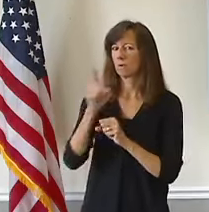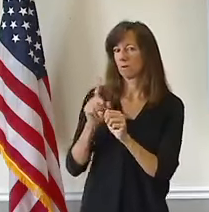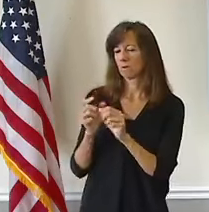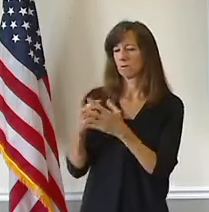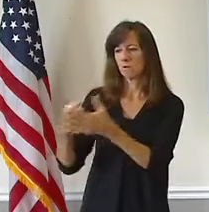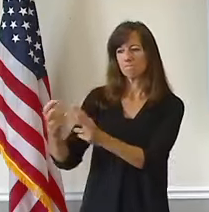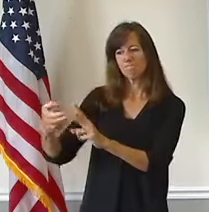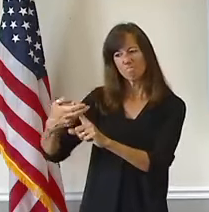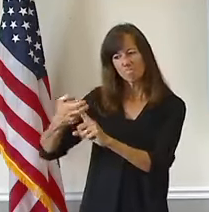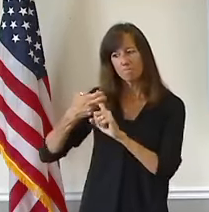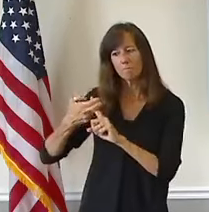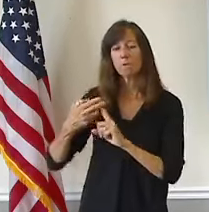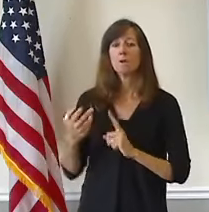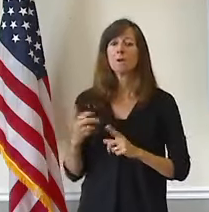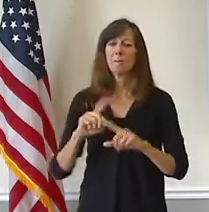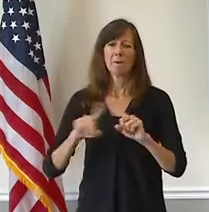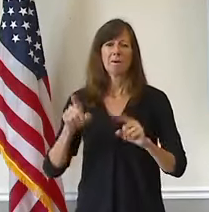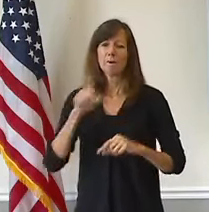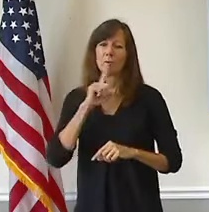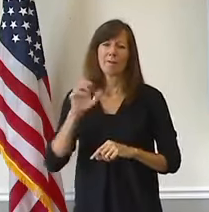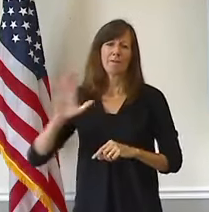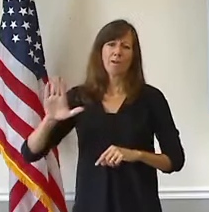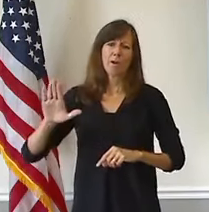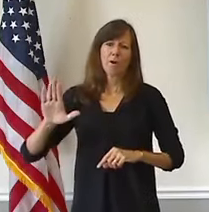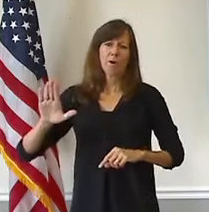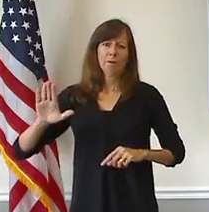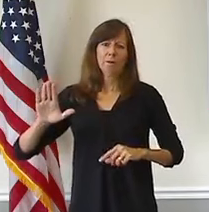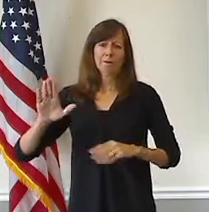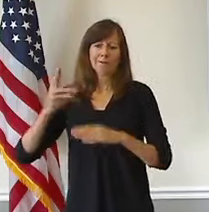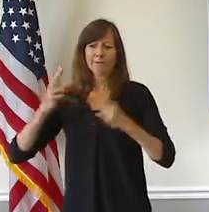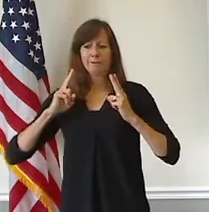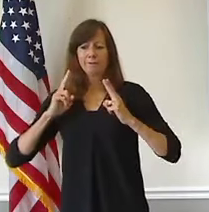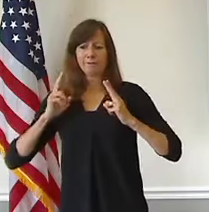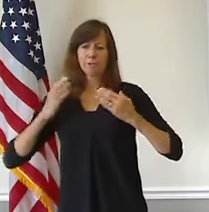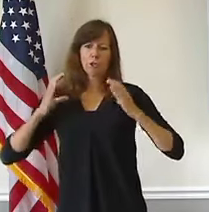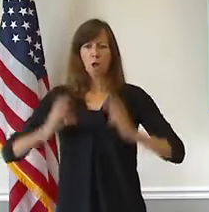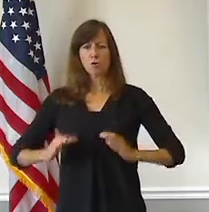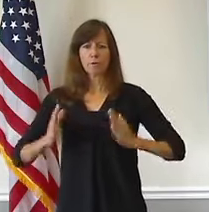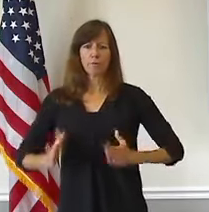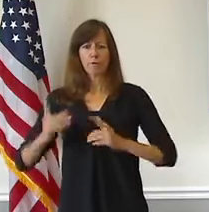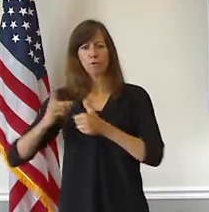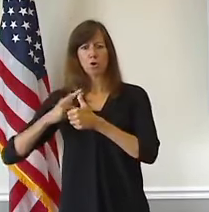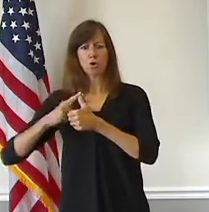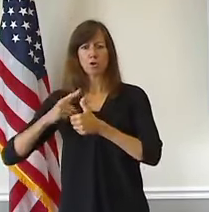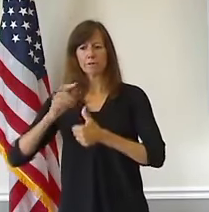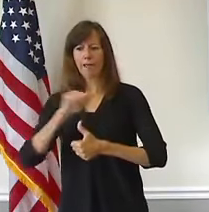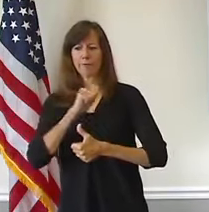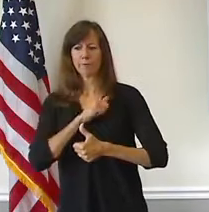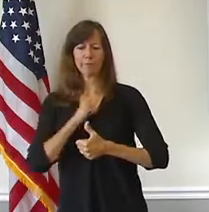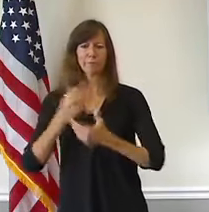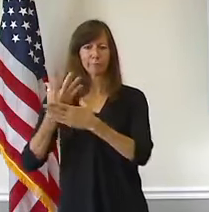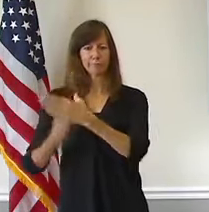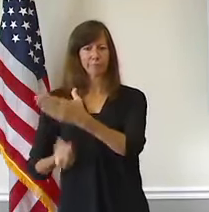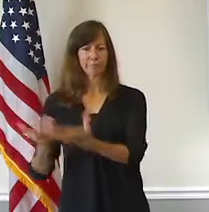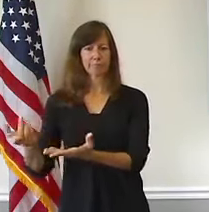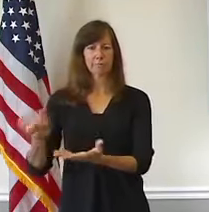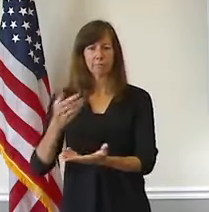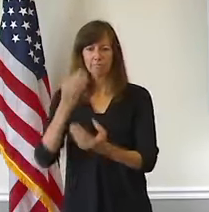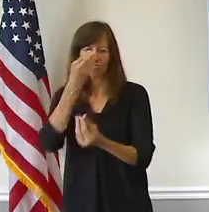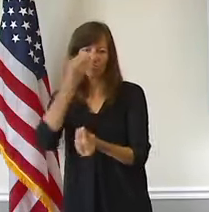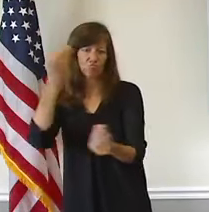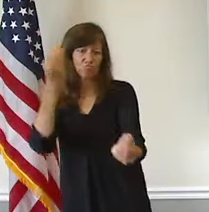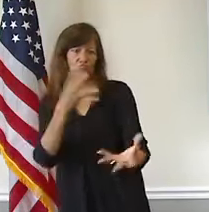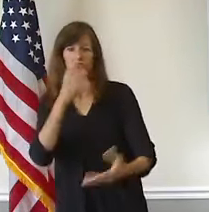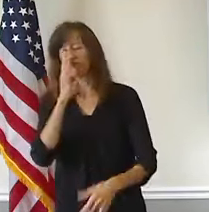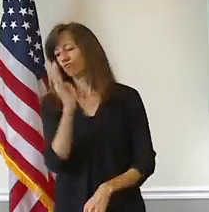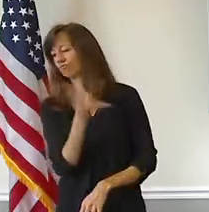a customer-first attitude, and that was non-existent these last 7 days. And frankly, we are hopeful that we